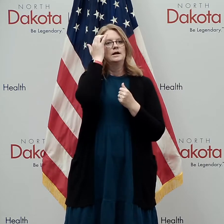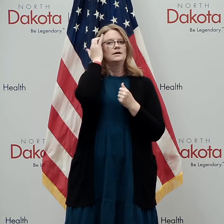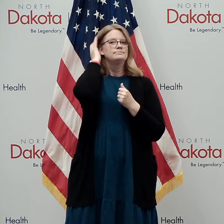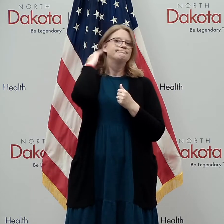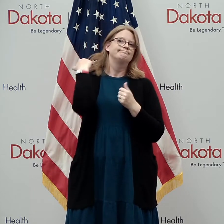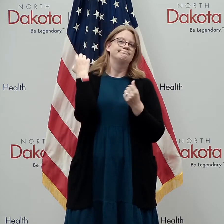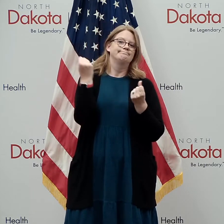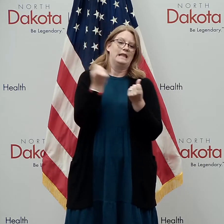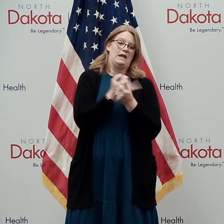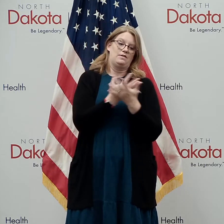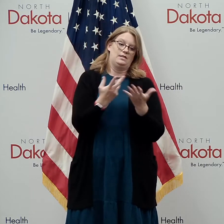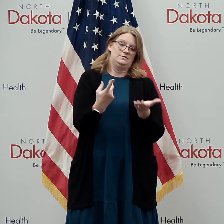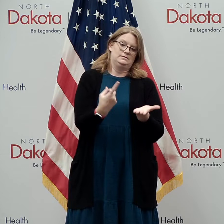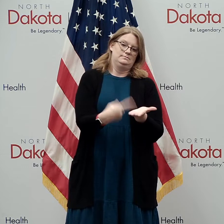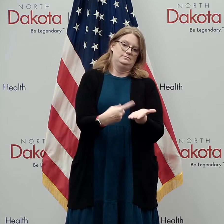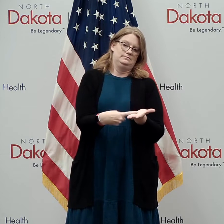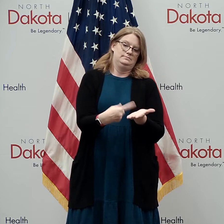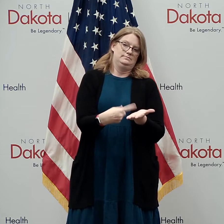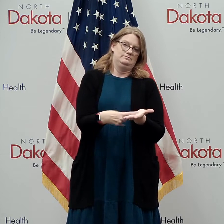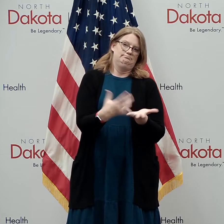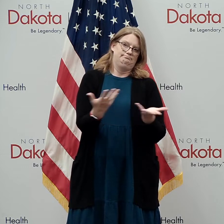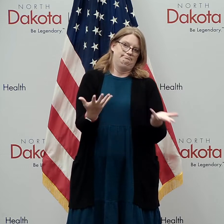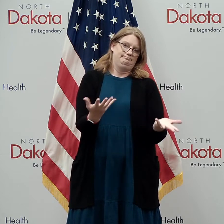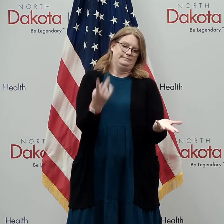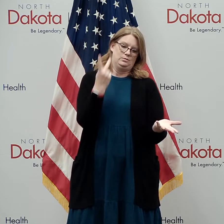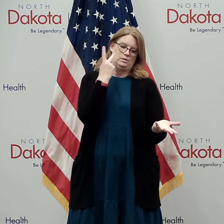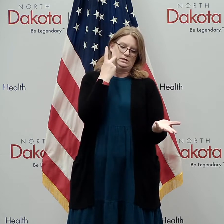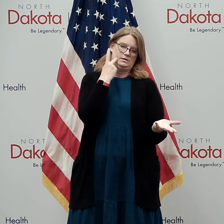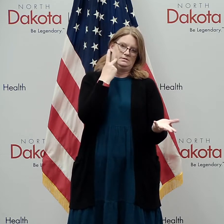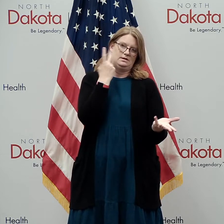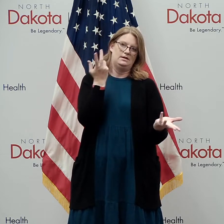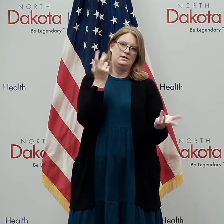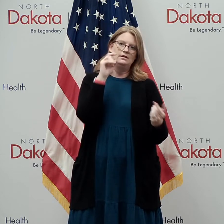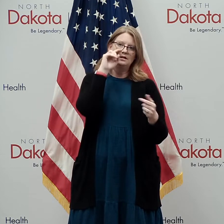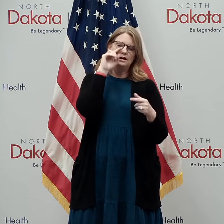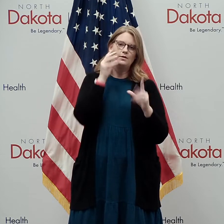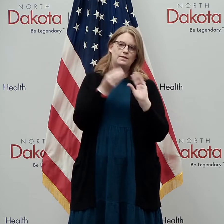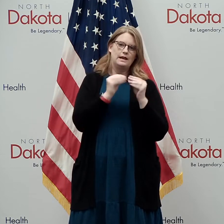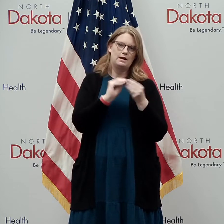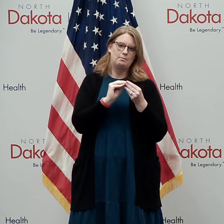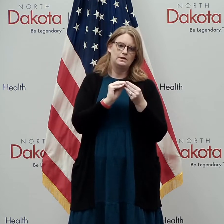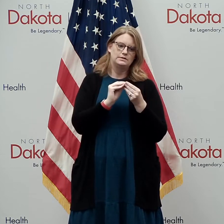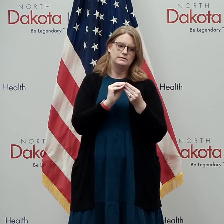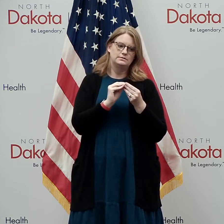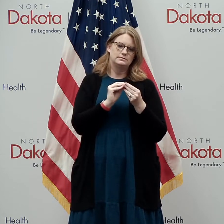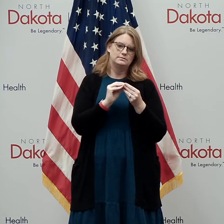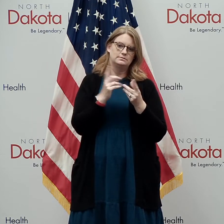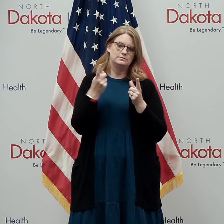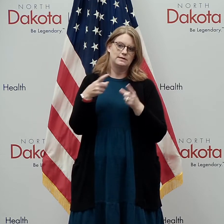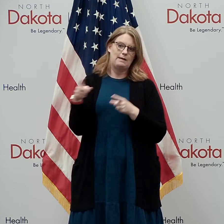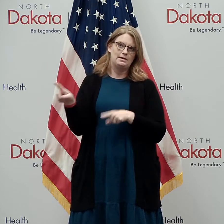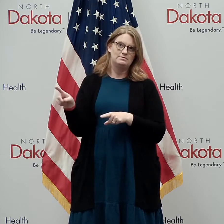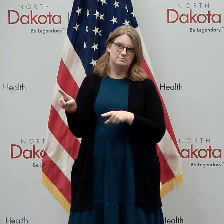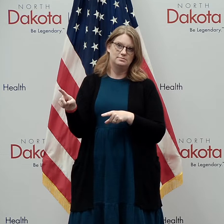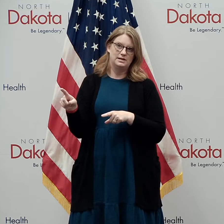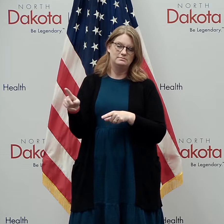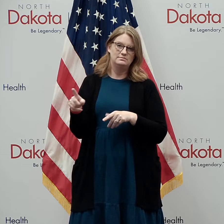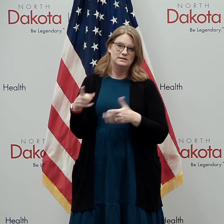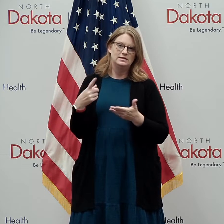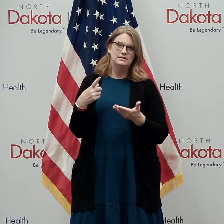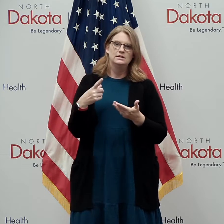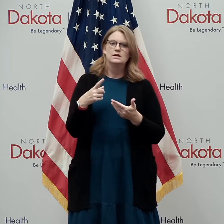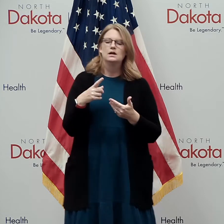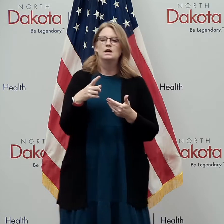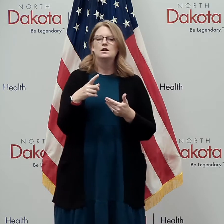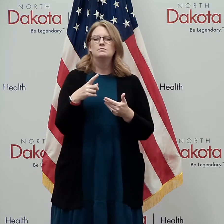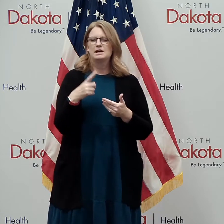on the table, but maybe it's moving to the front of the table. We'll take a look at see how the numbers go the next week. But I think I enumerated this earlier, which is counties